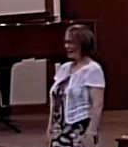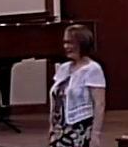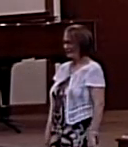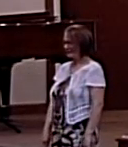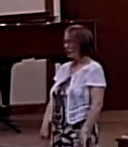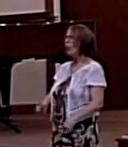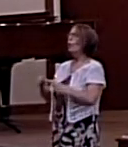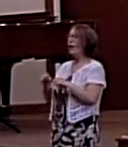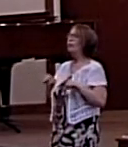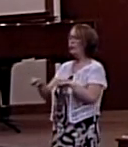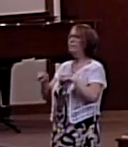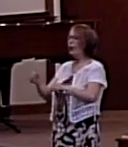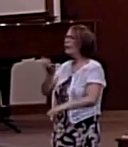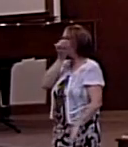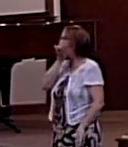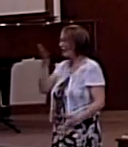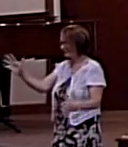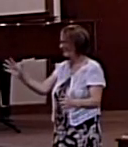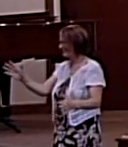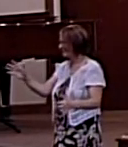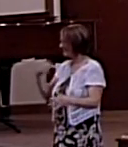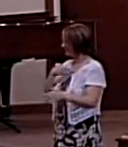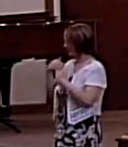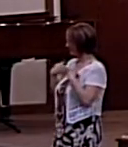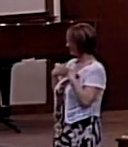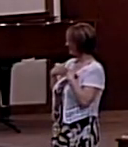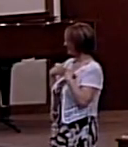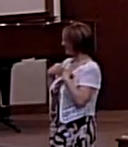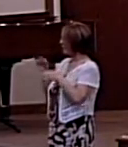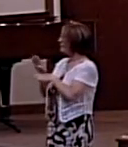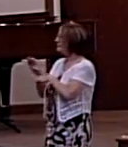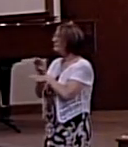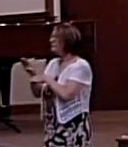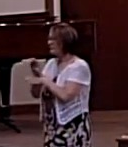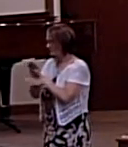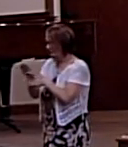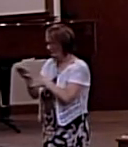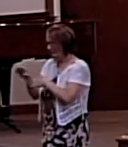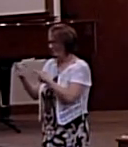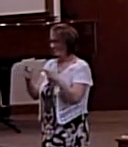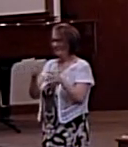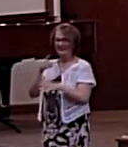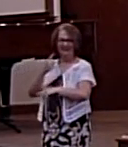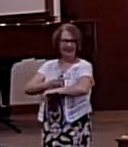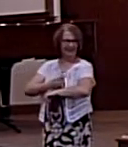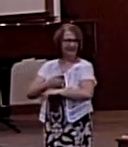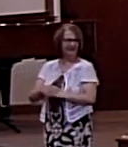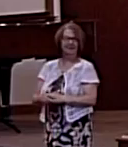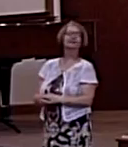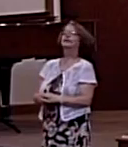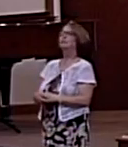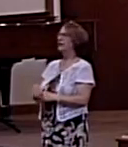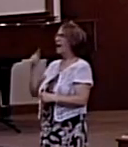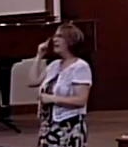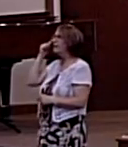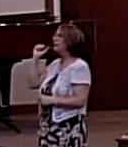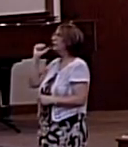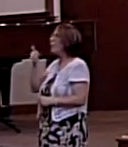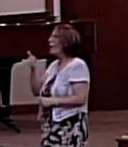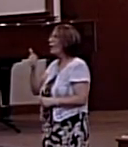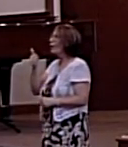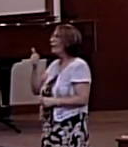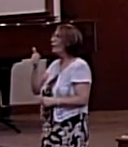get the grass mowed. And so anyway, so we had a busy and an eventful day, but I think tomorrow we're going to get to